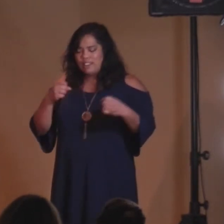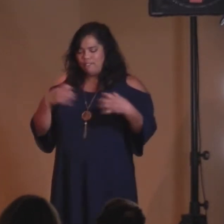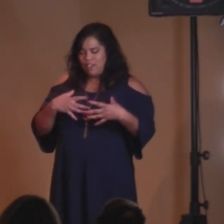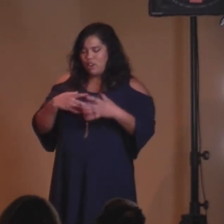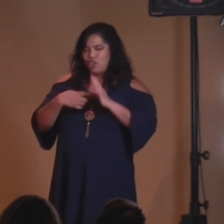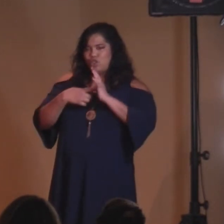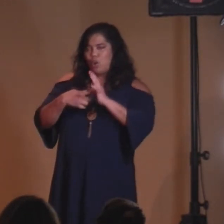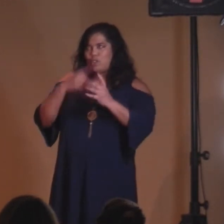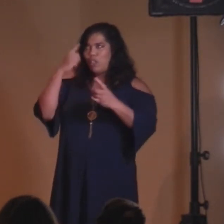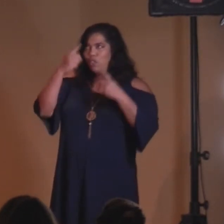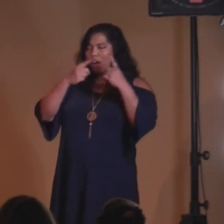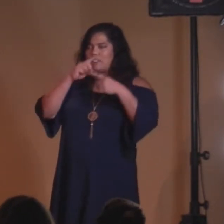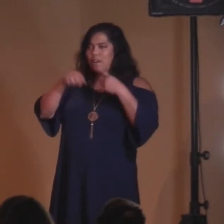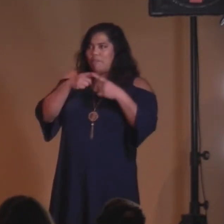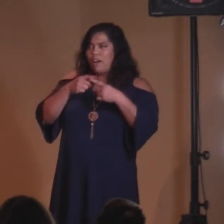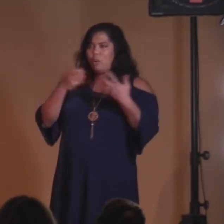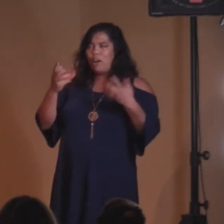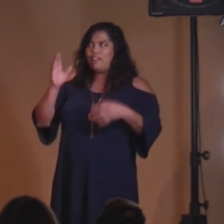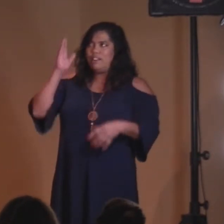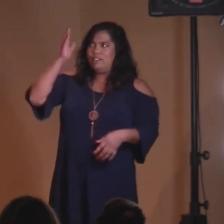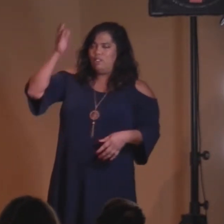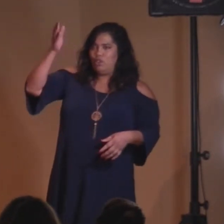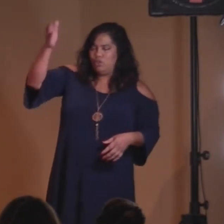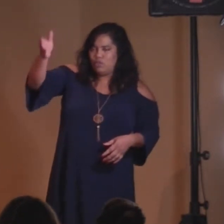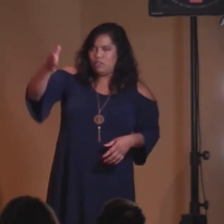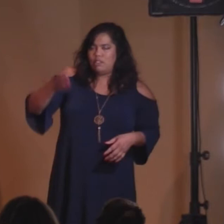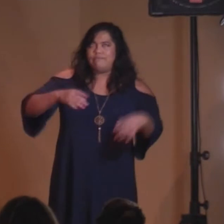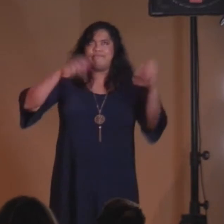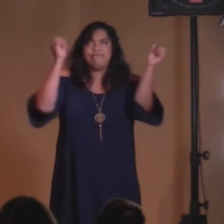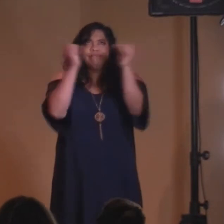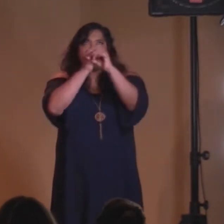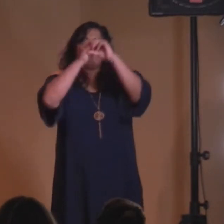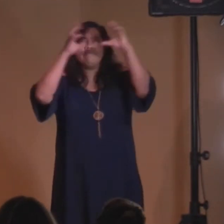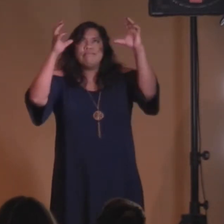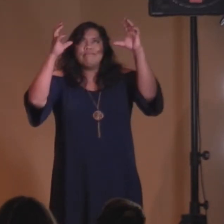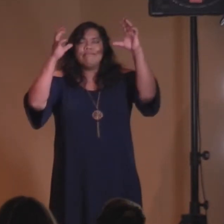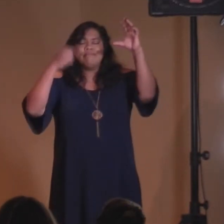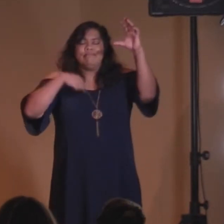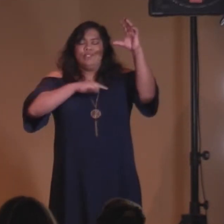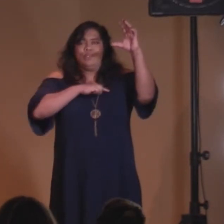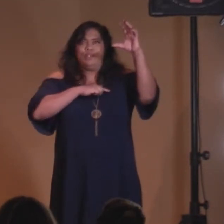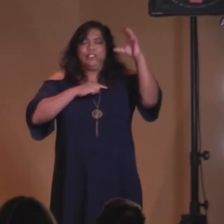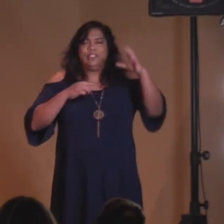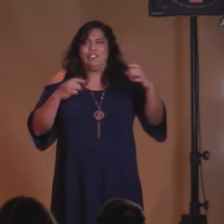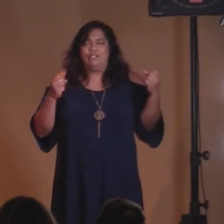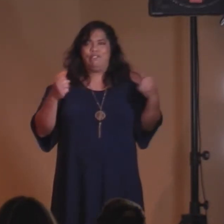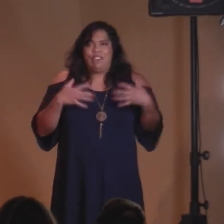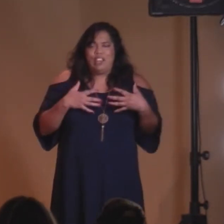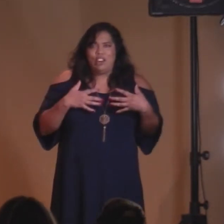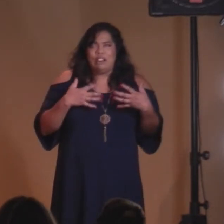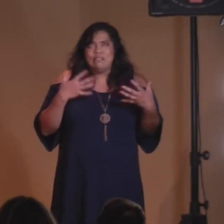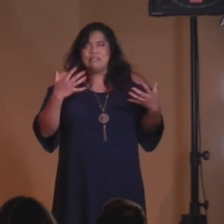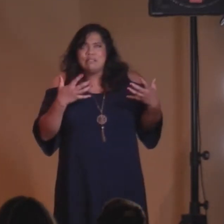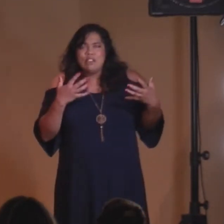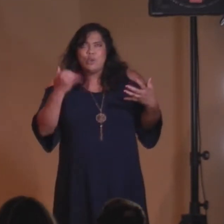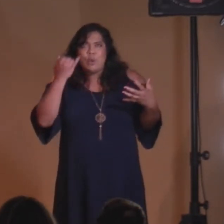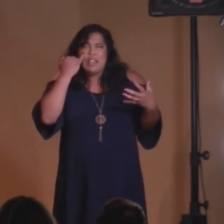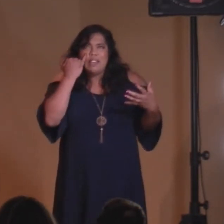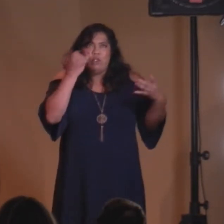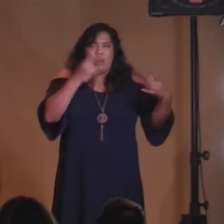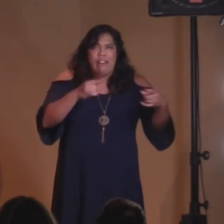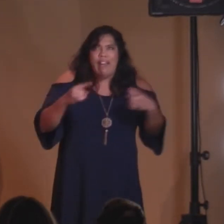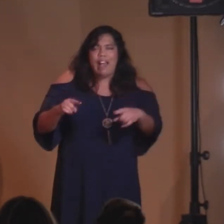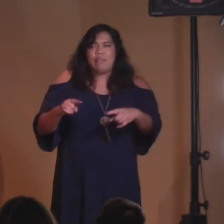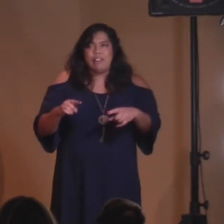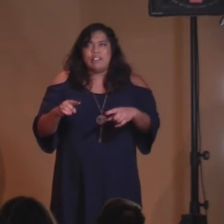is a product of our imagination causing us to fear things that do not at present and may not ever